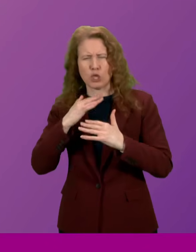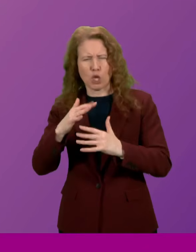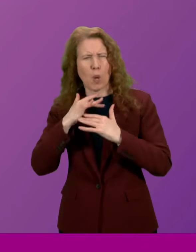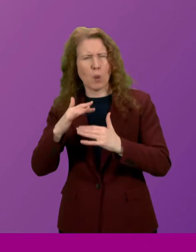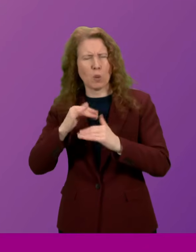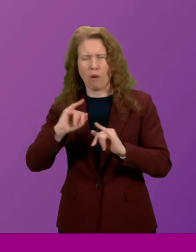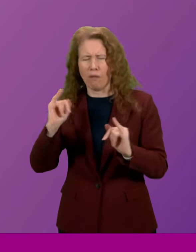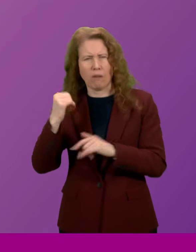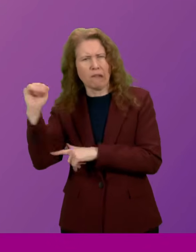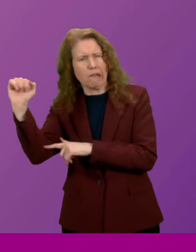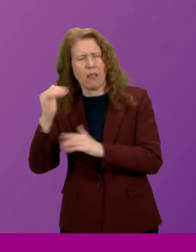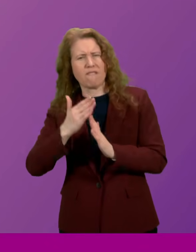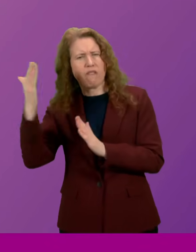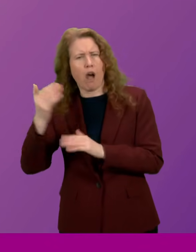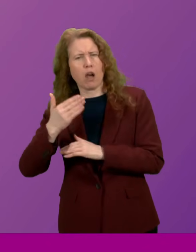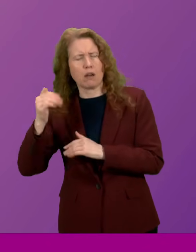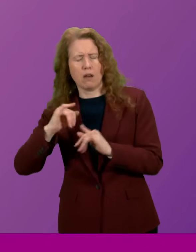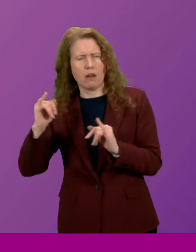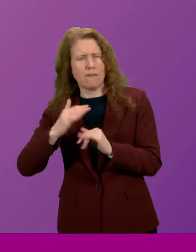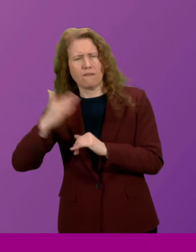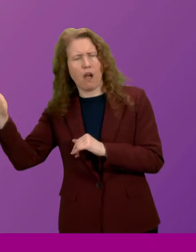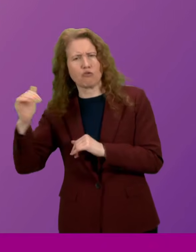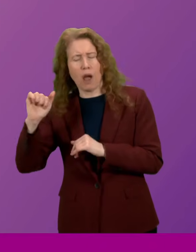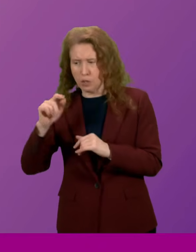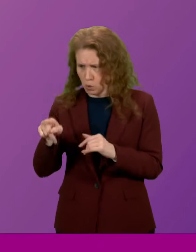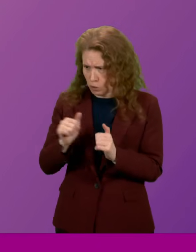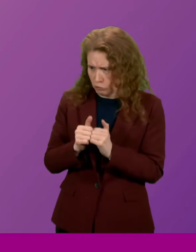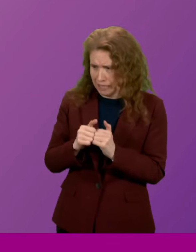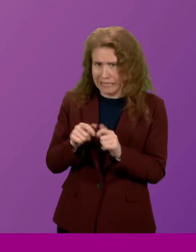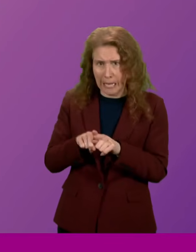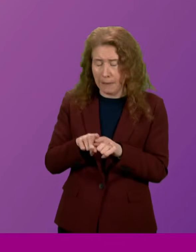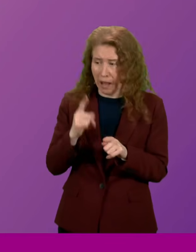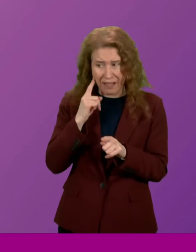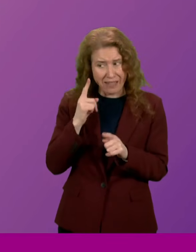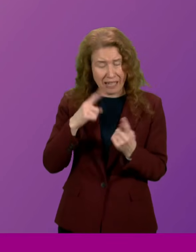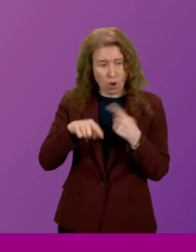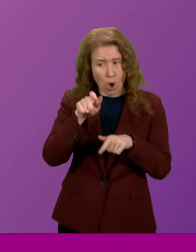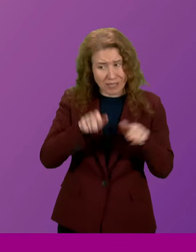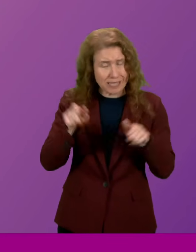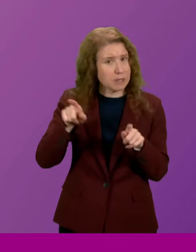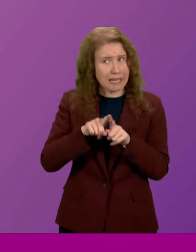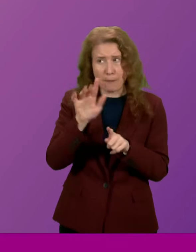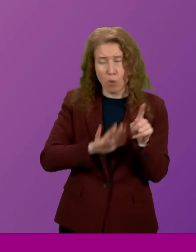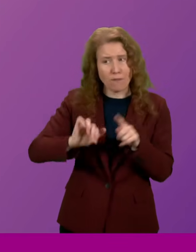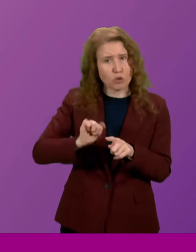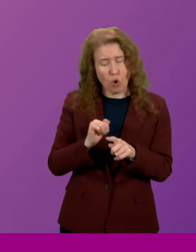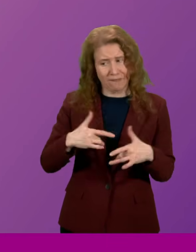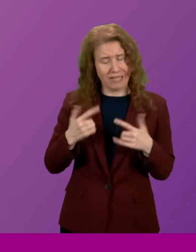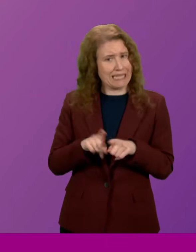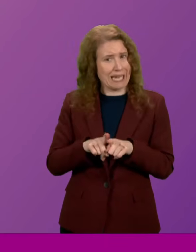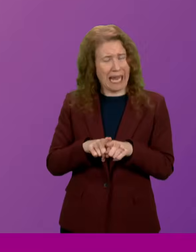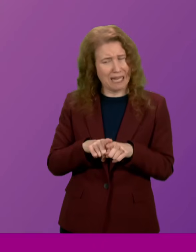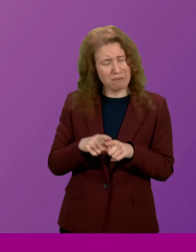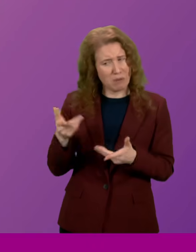right. Does the First Minister agree with that assessment, which I believe will be shared by constituents across Scotland? First